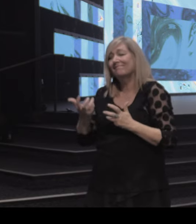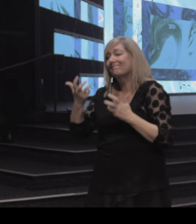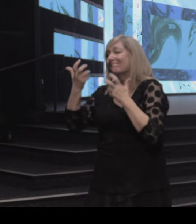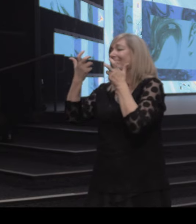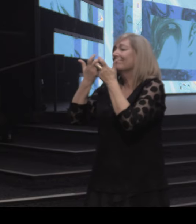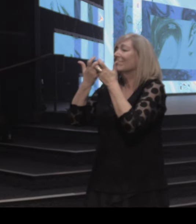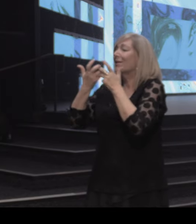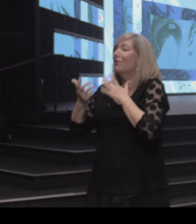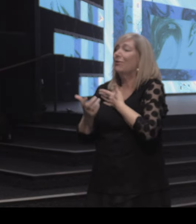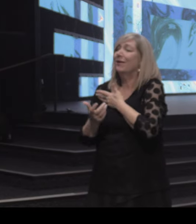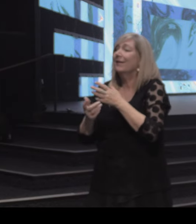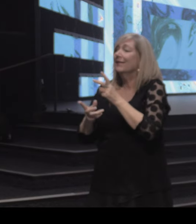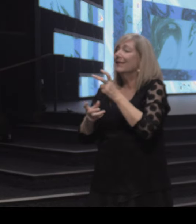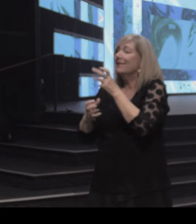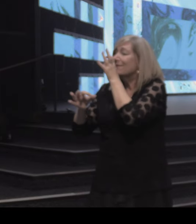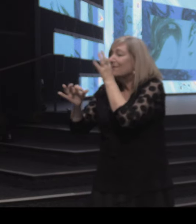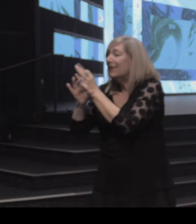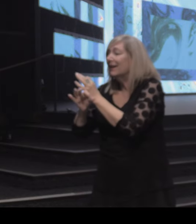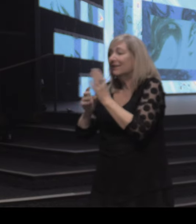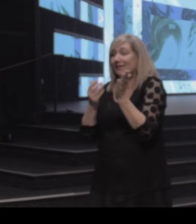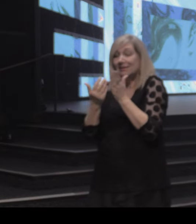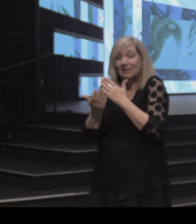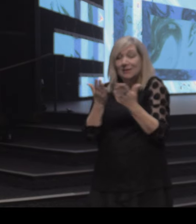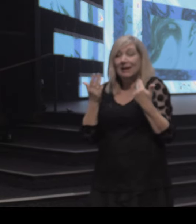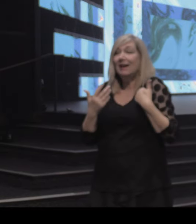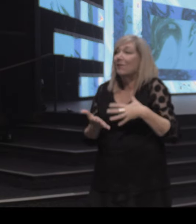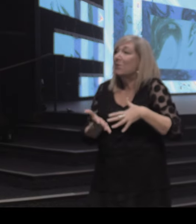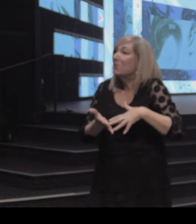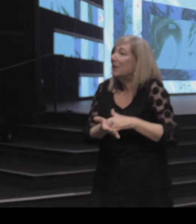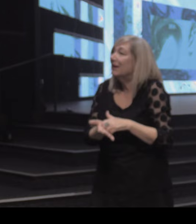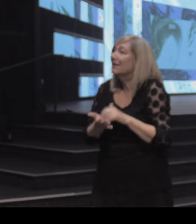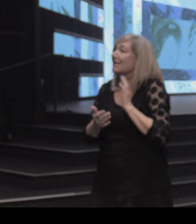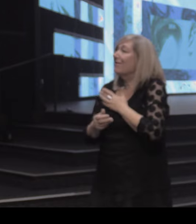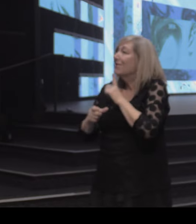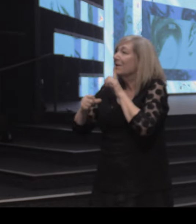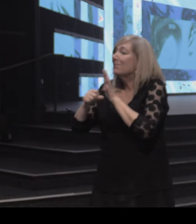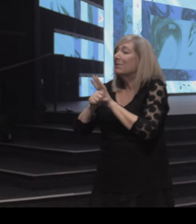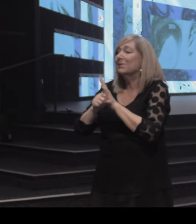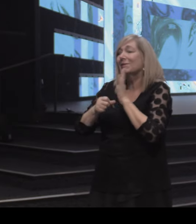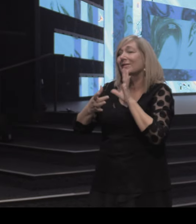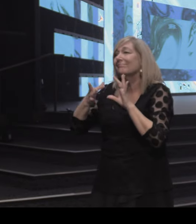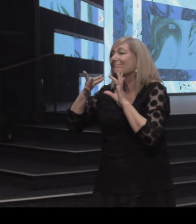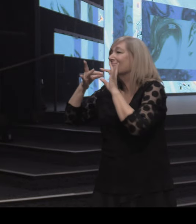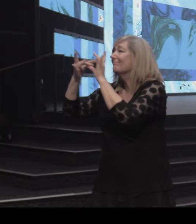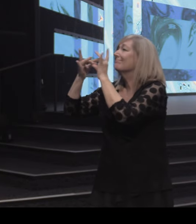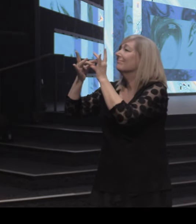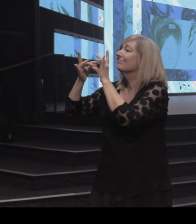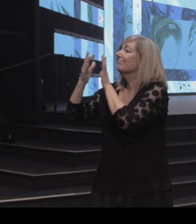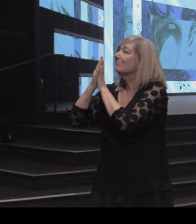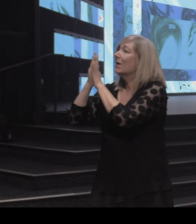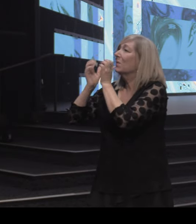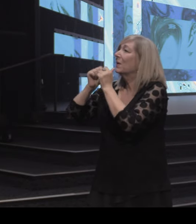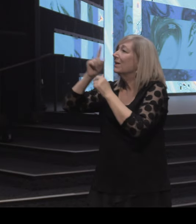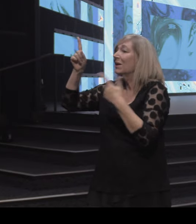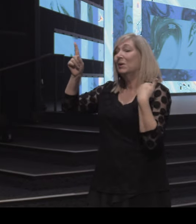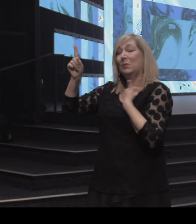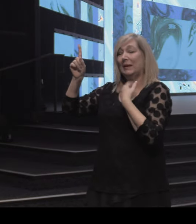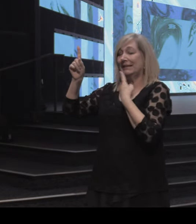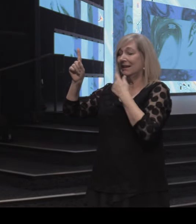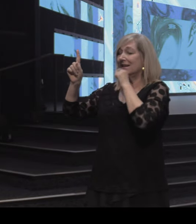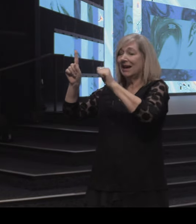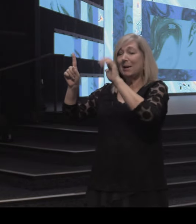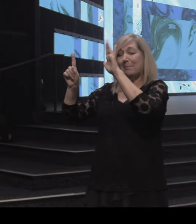will strengthen whatever is weak in our commitment. And Father, we stand here before you and say, not